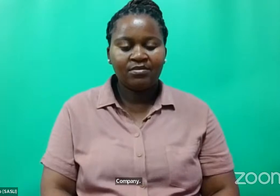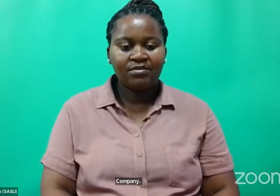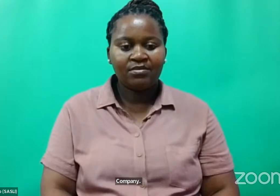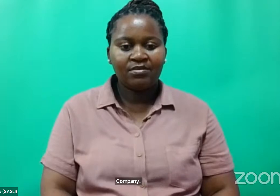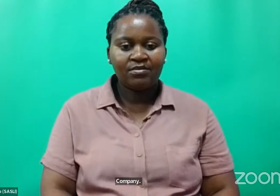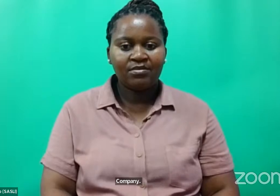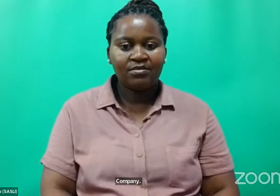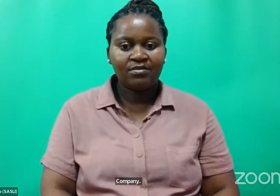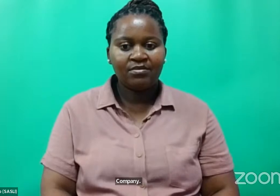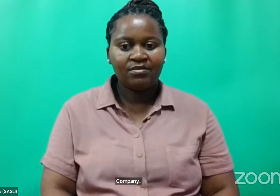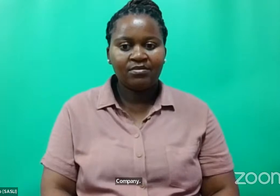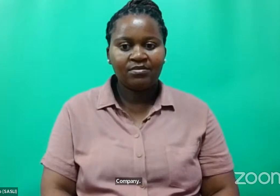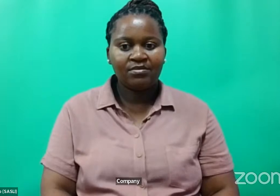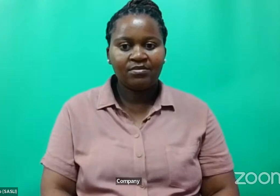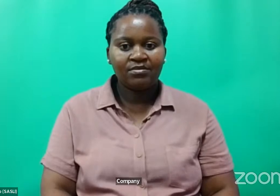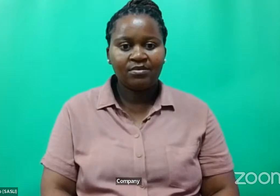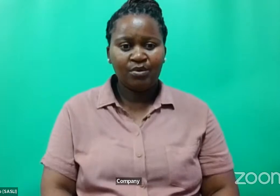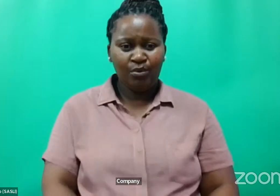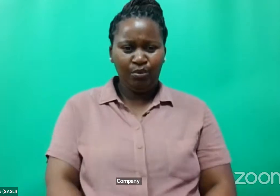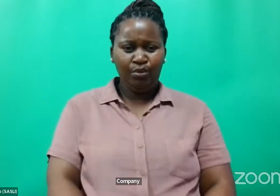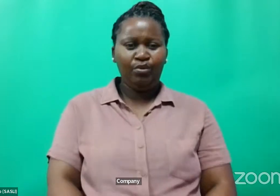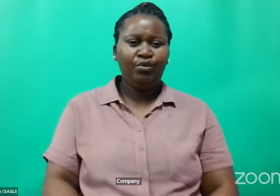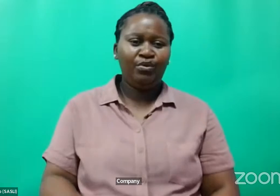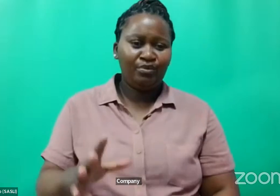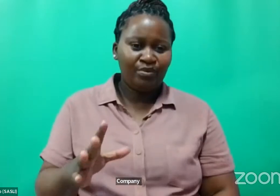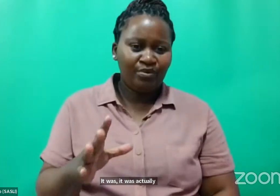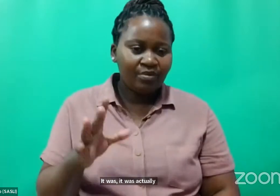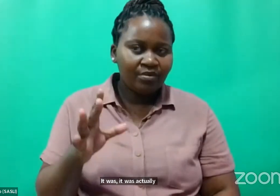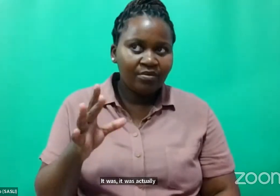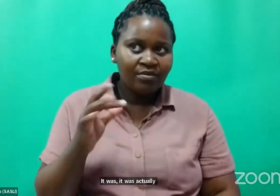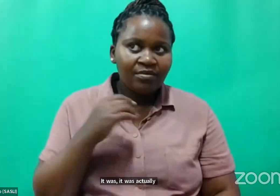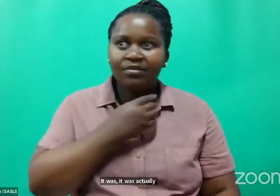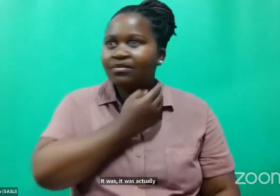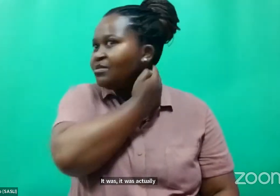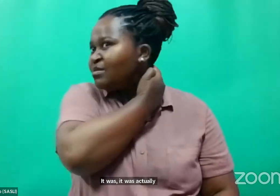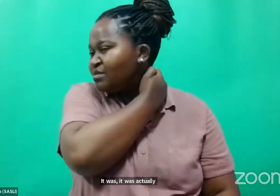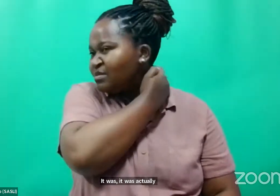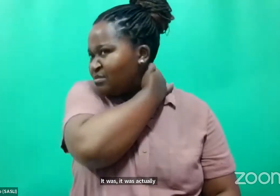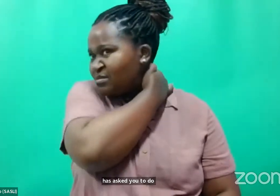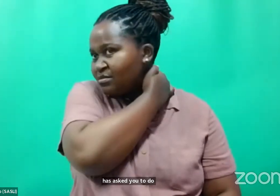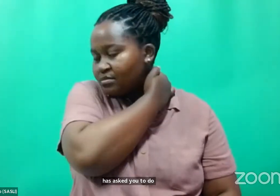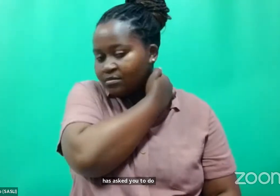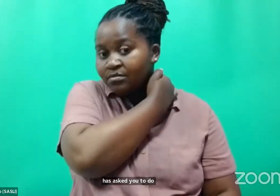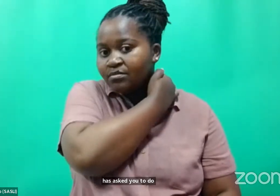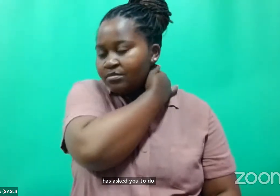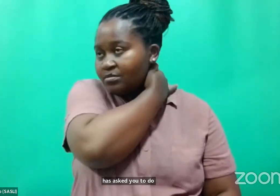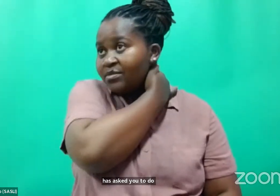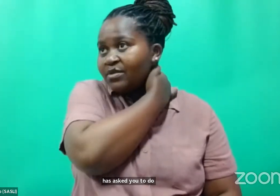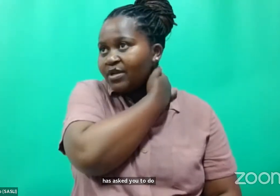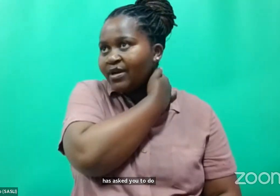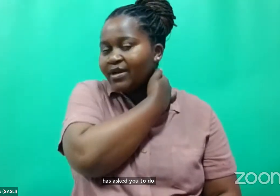The host is the host that muted you, asks you to start your start.